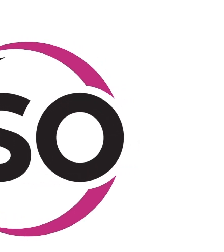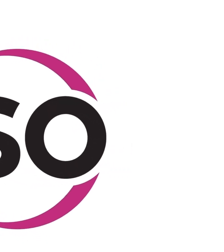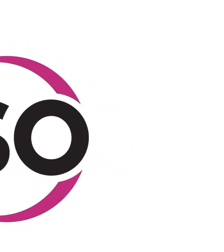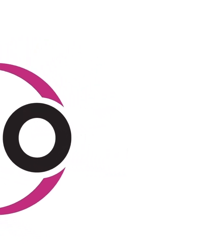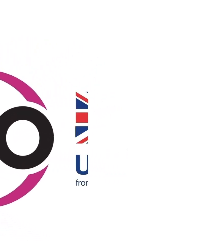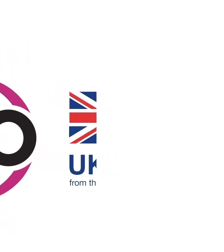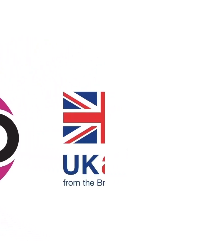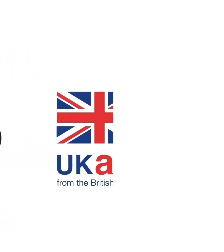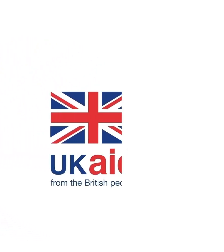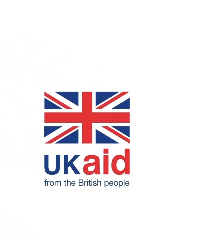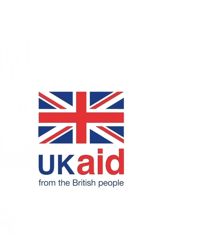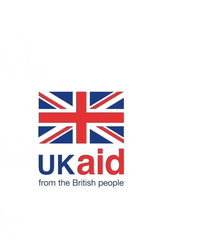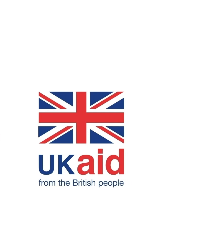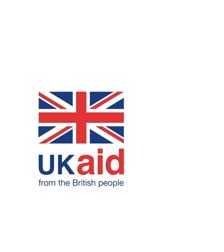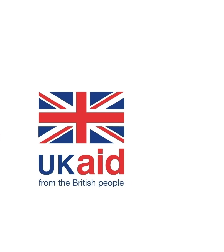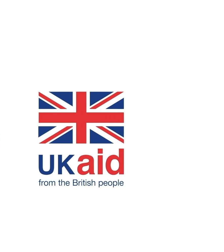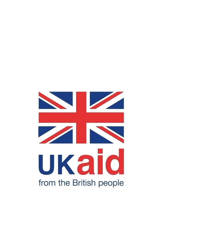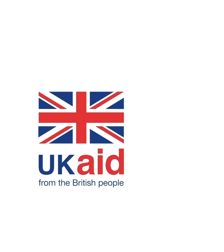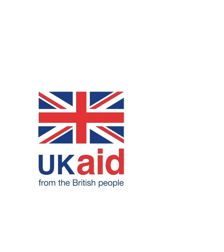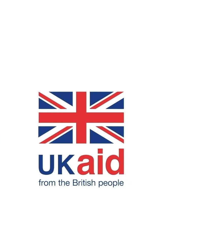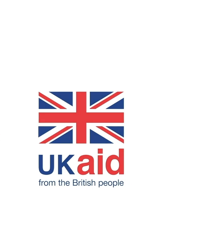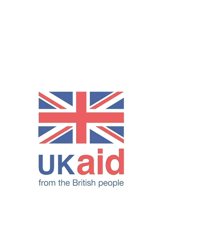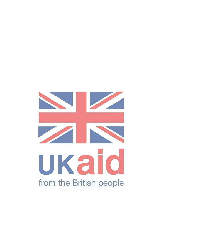VSO UK Aid.